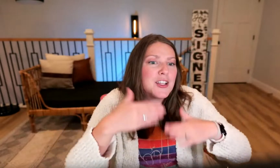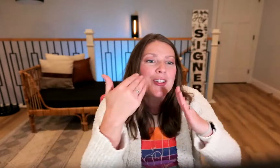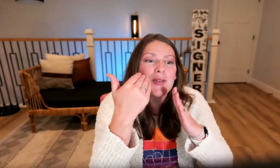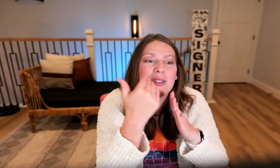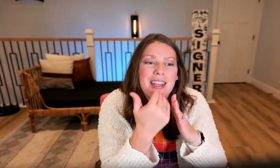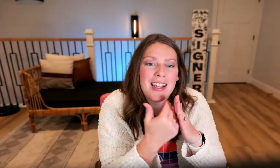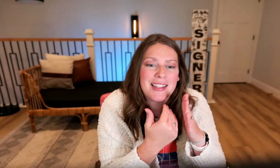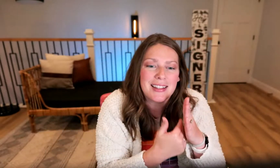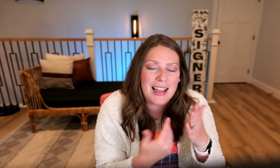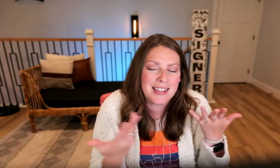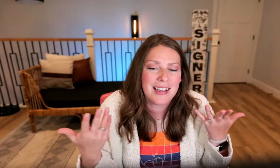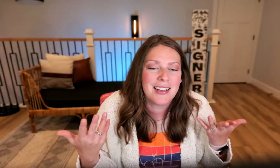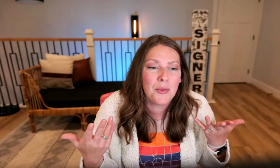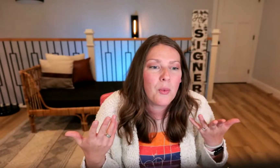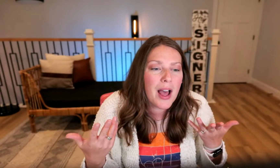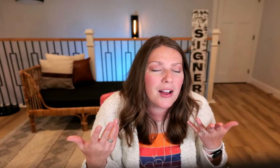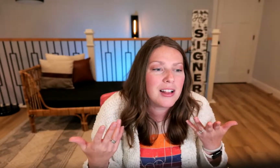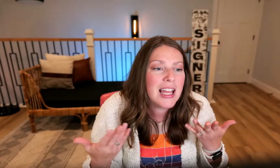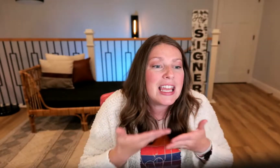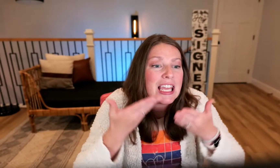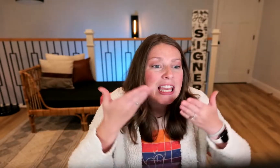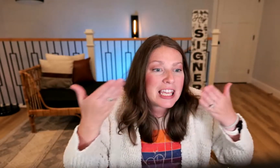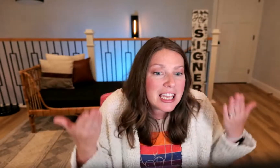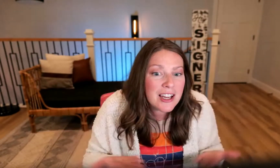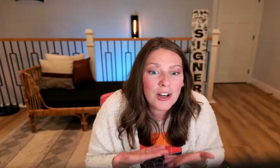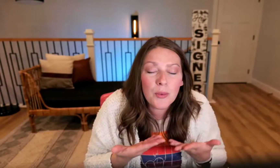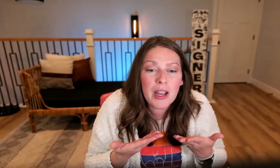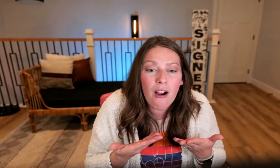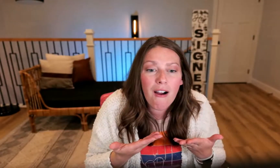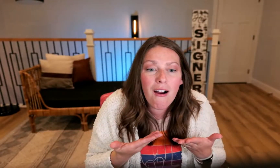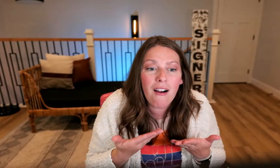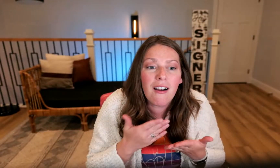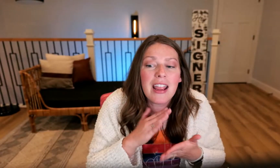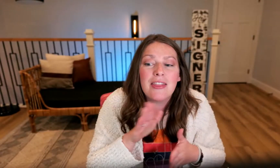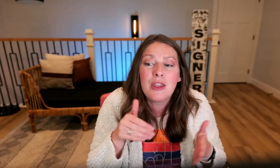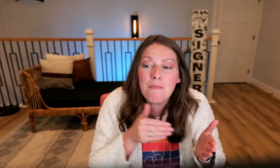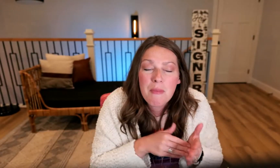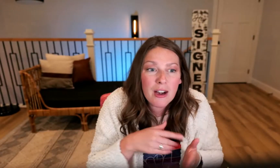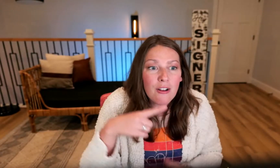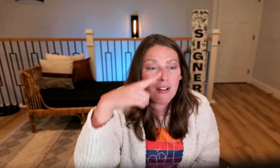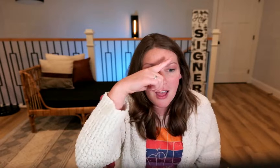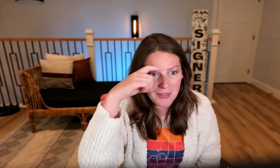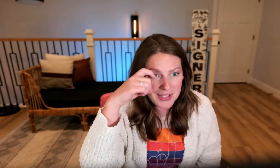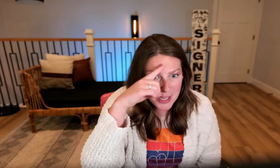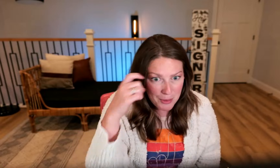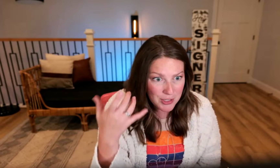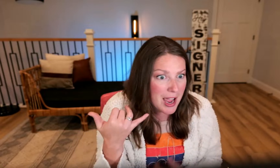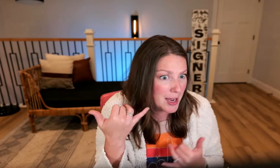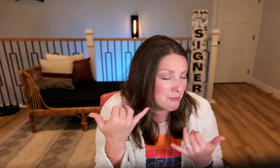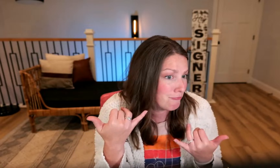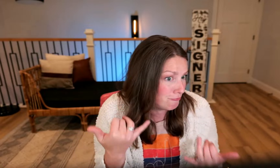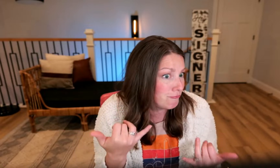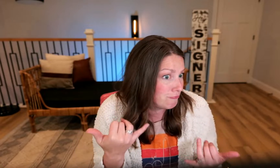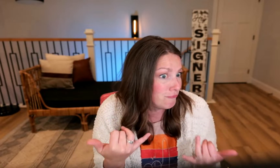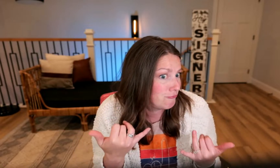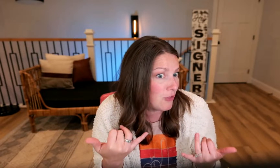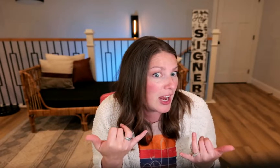to today's lesson. Well, here we are in the middle of summertime,